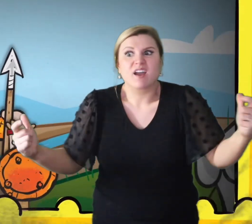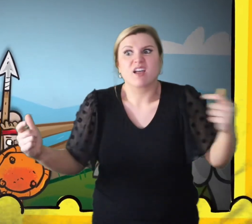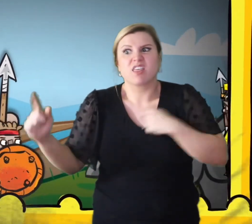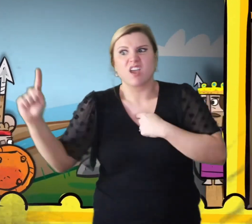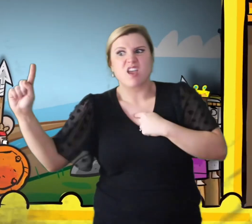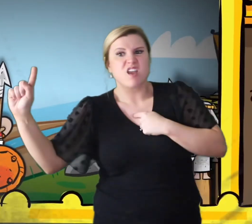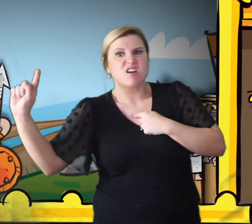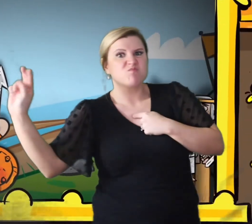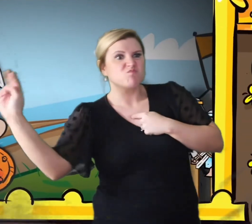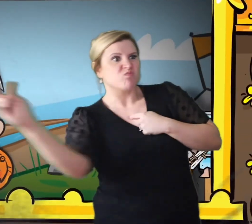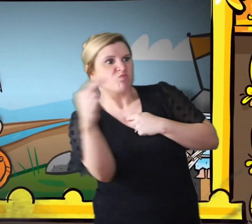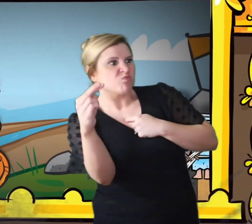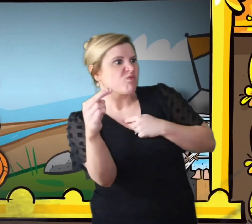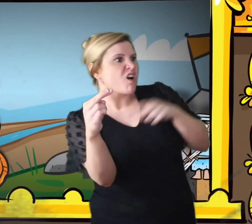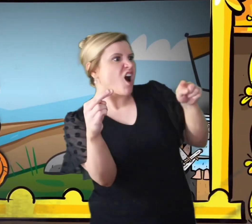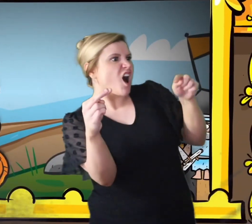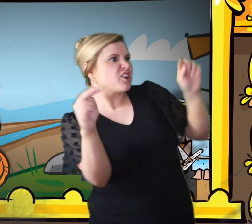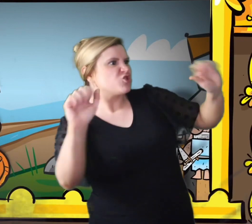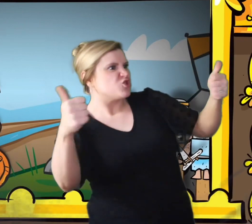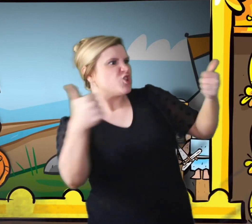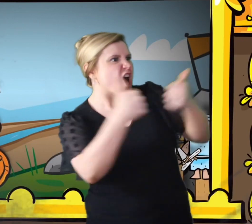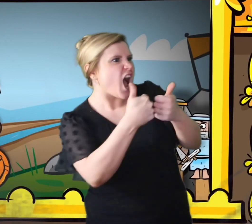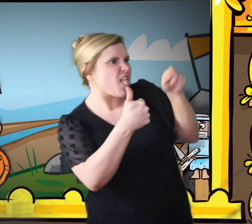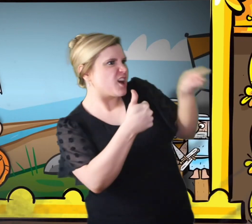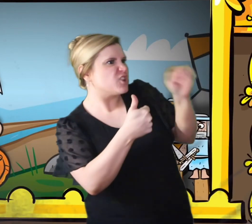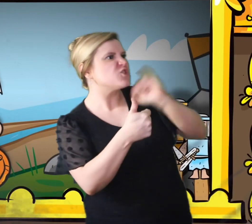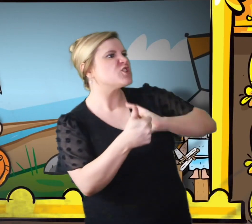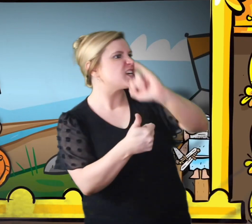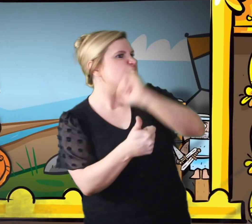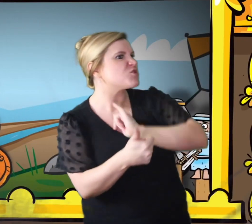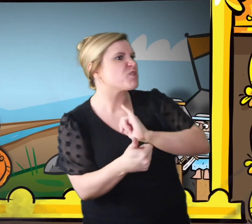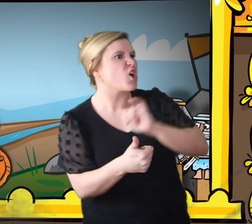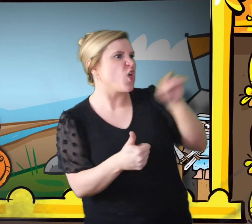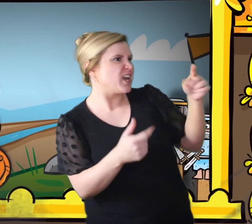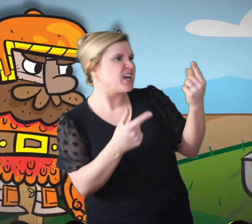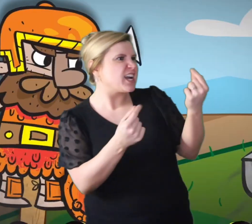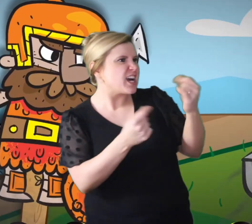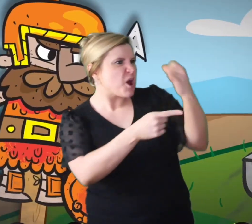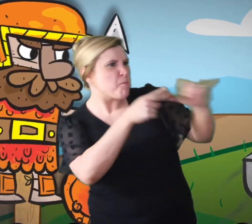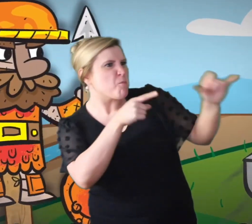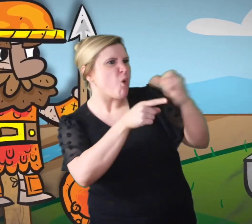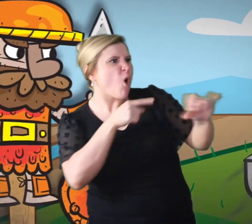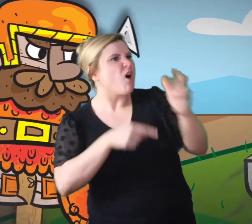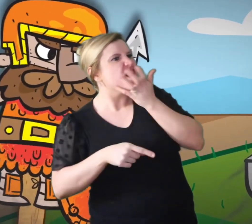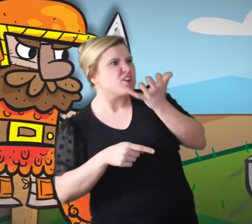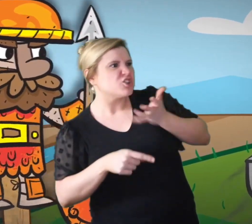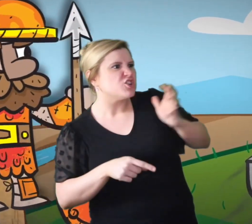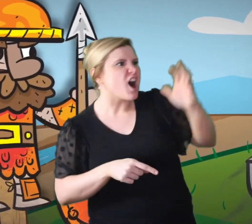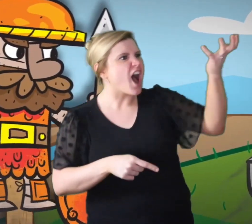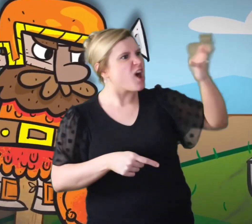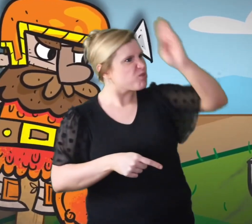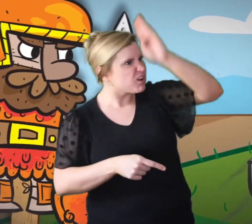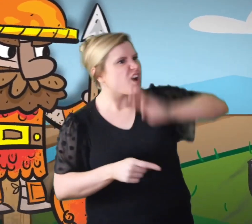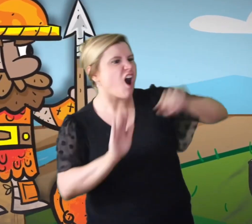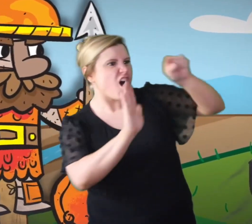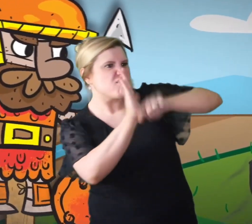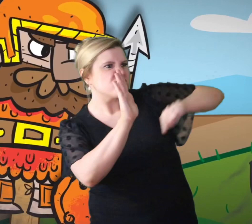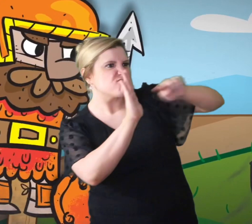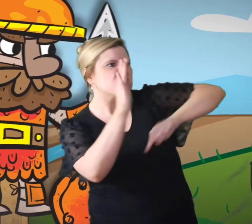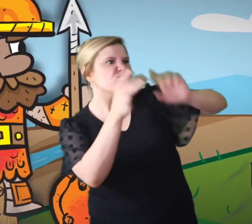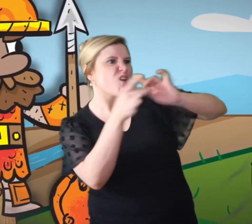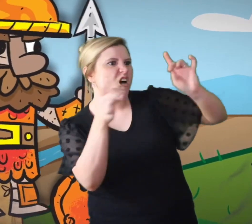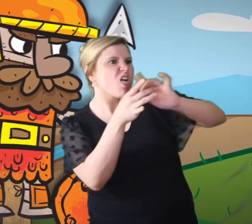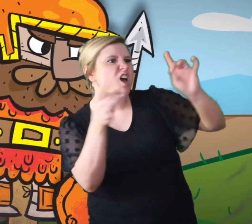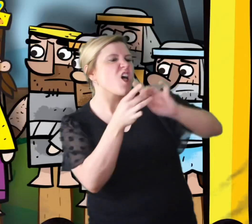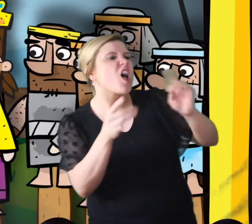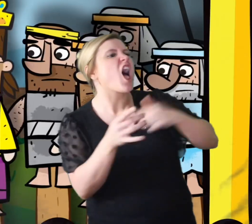badly of God and his people. He shouted and taunted them, saying, "Choose one man to come down here and